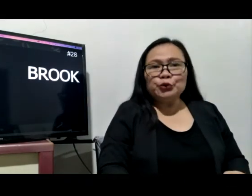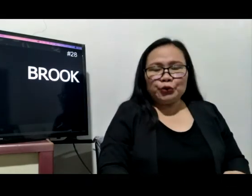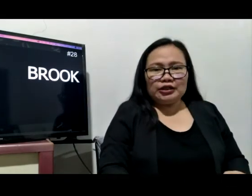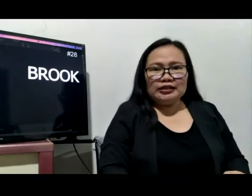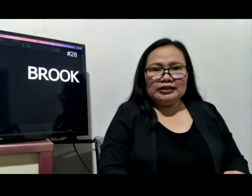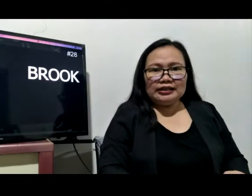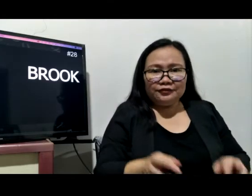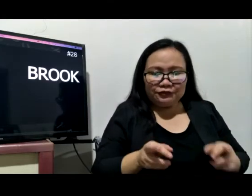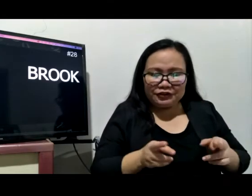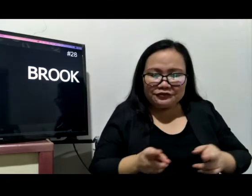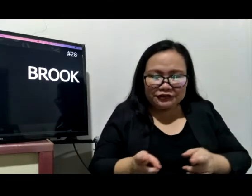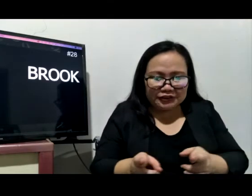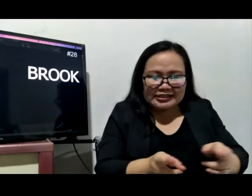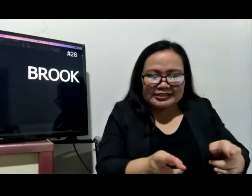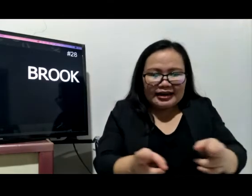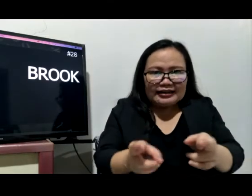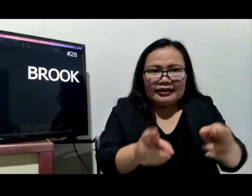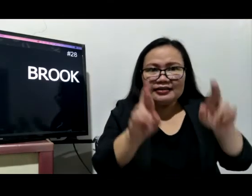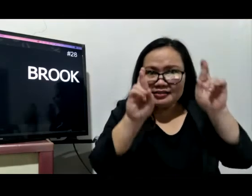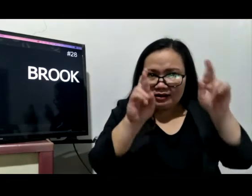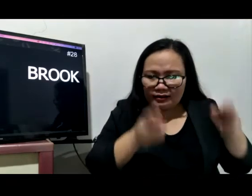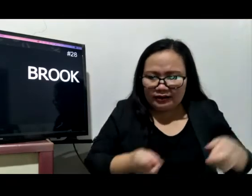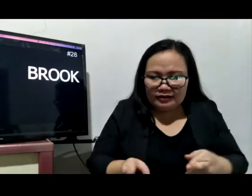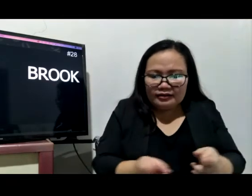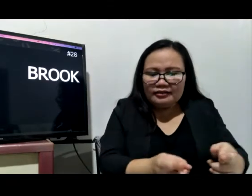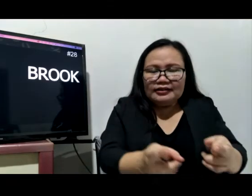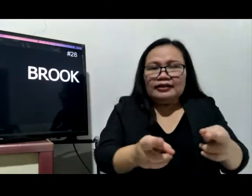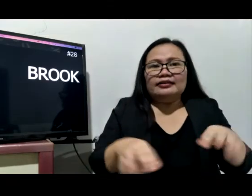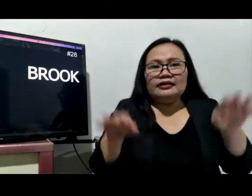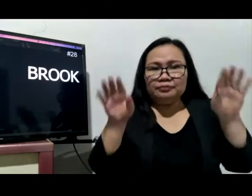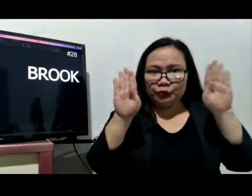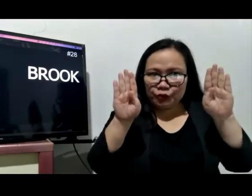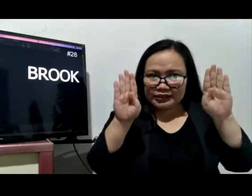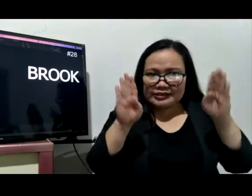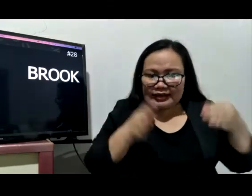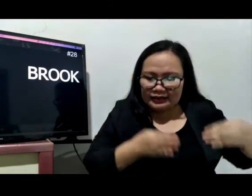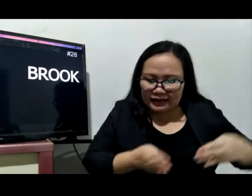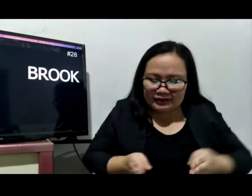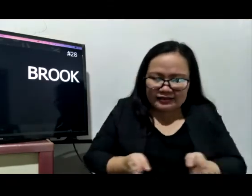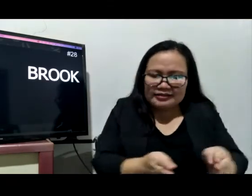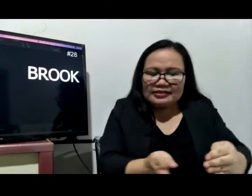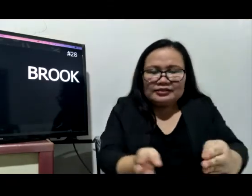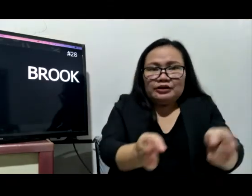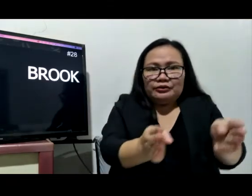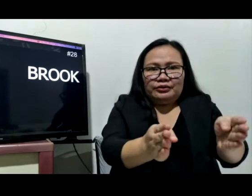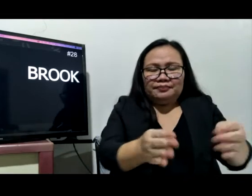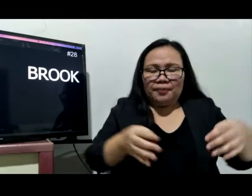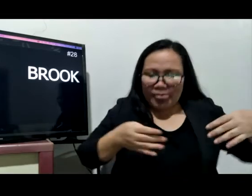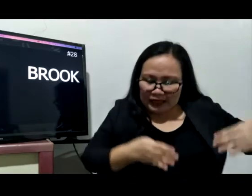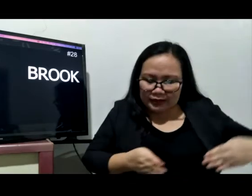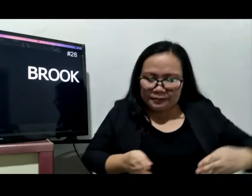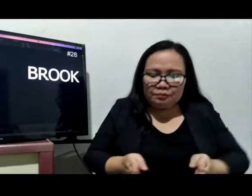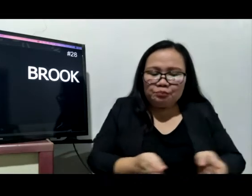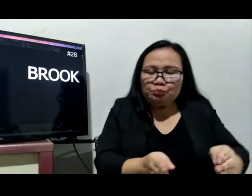brook. If river is signed like this, R, then brook is signed like this.